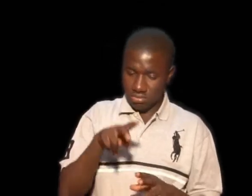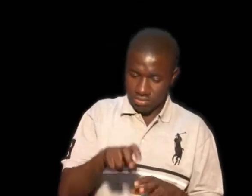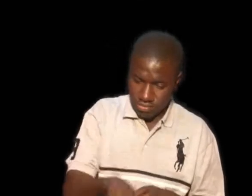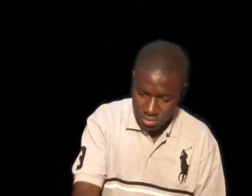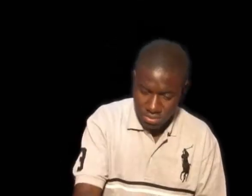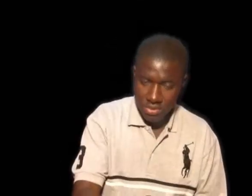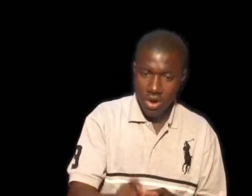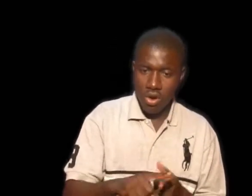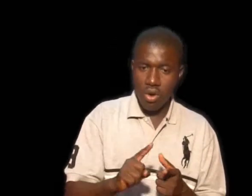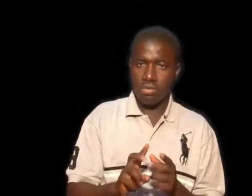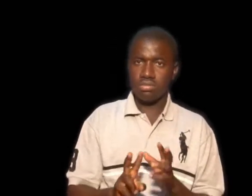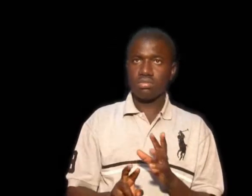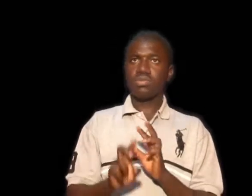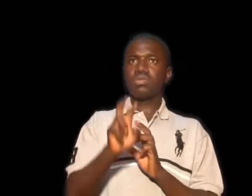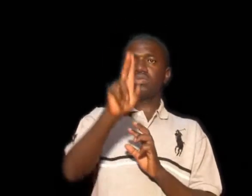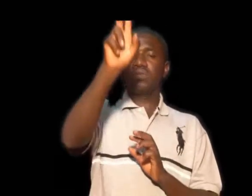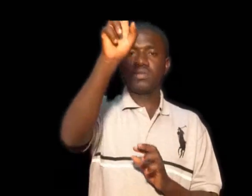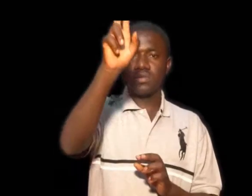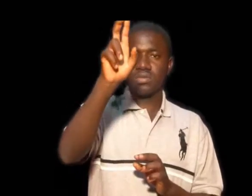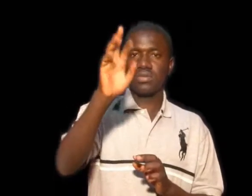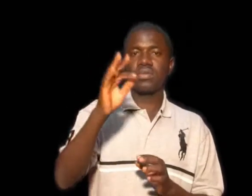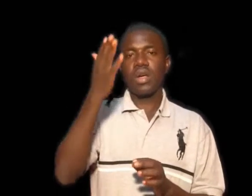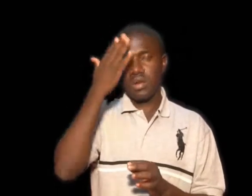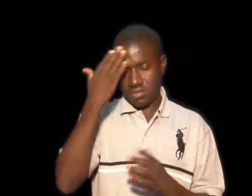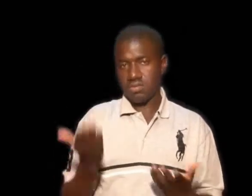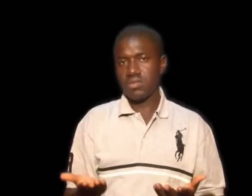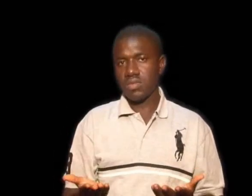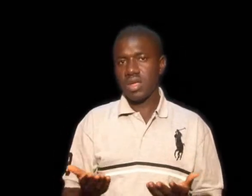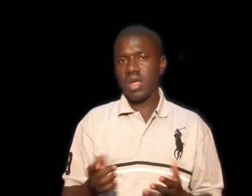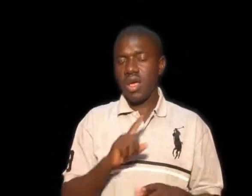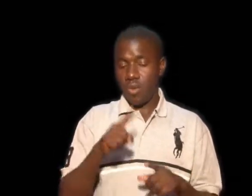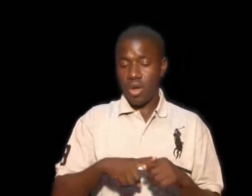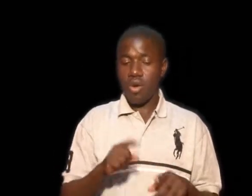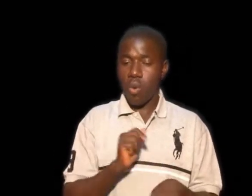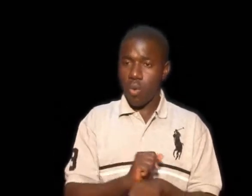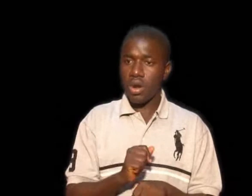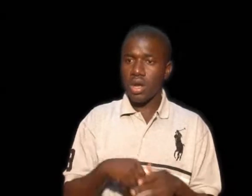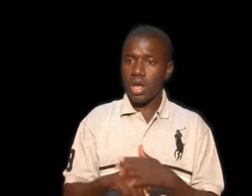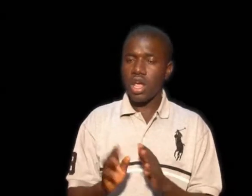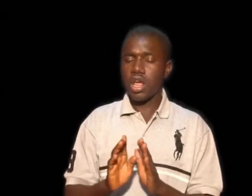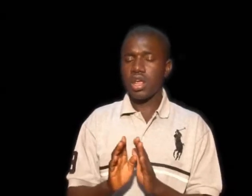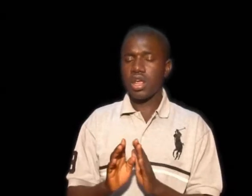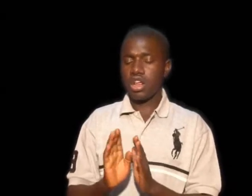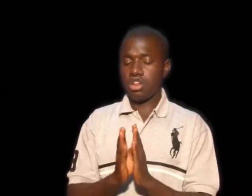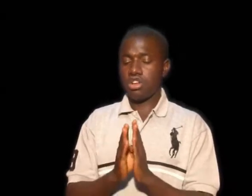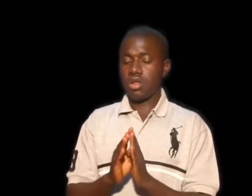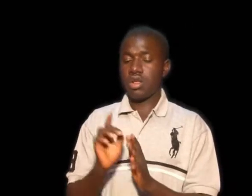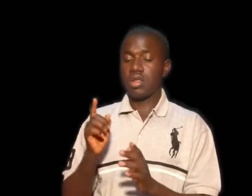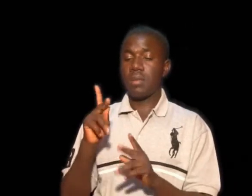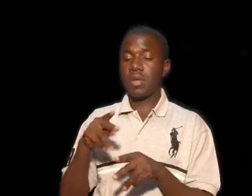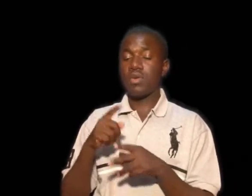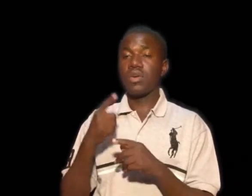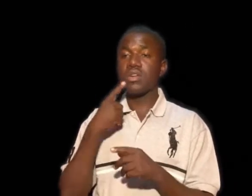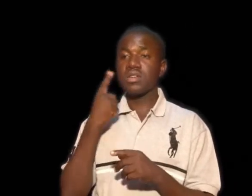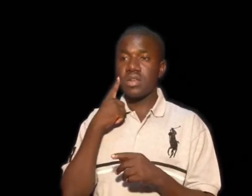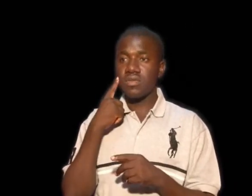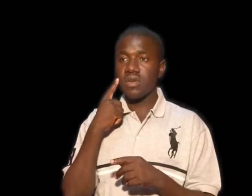descending stairs, pause and then continue on. When walking through a doorway, let the person who is deafblind